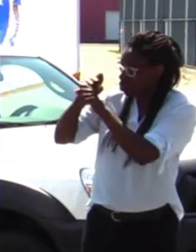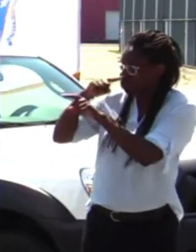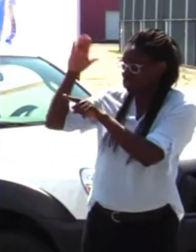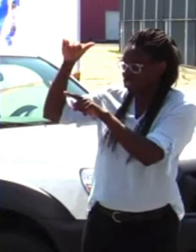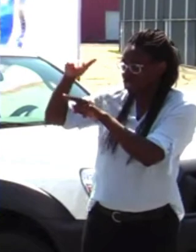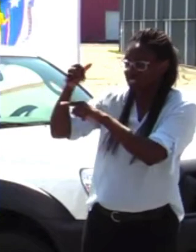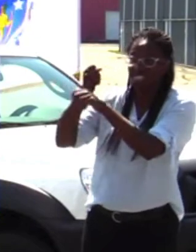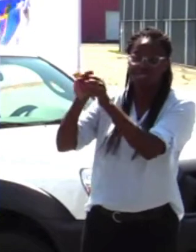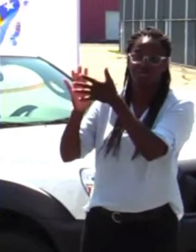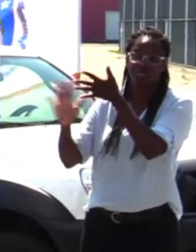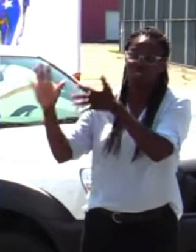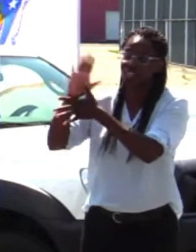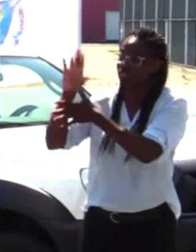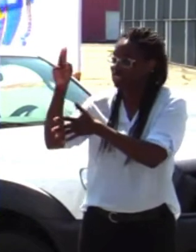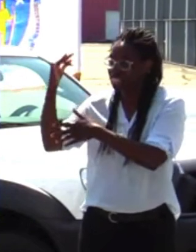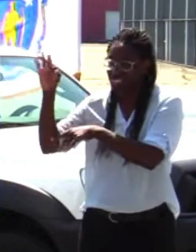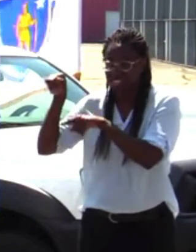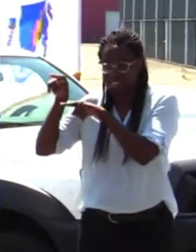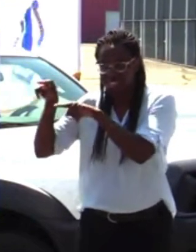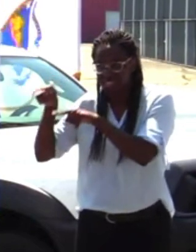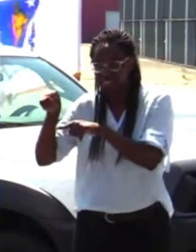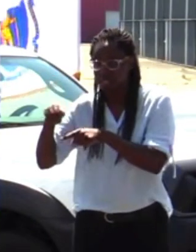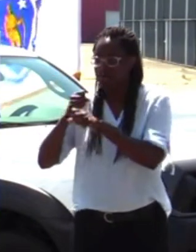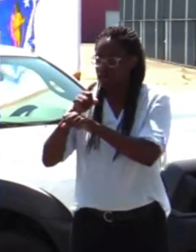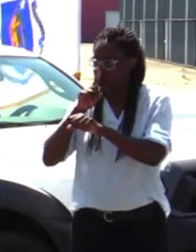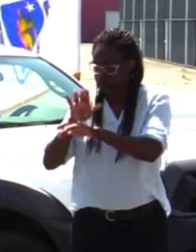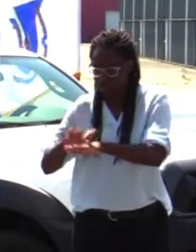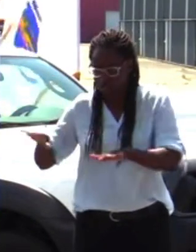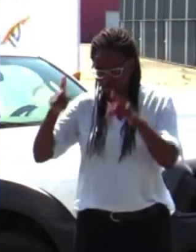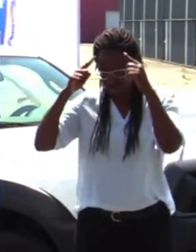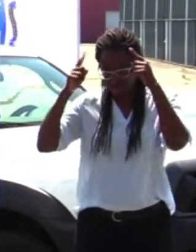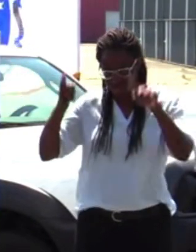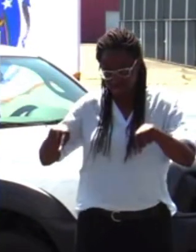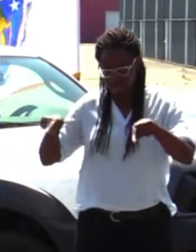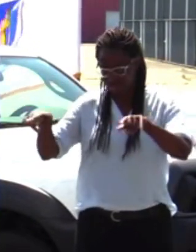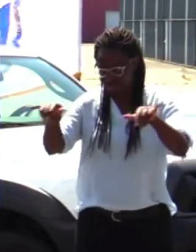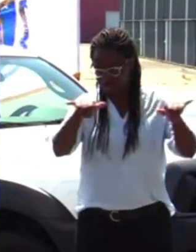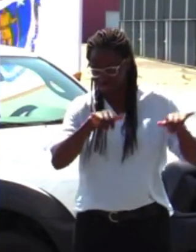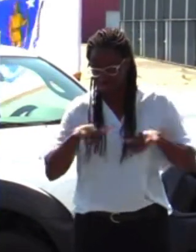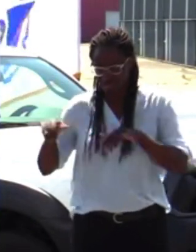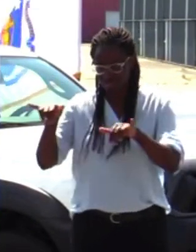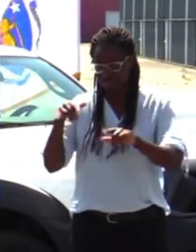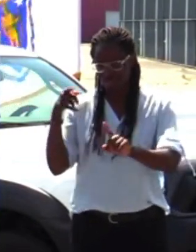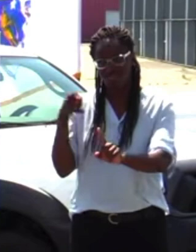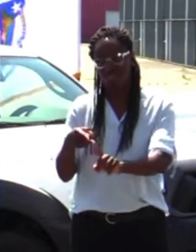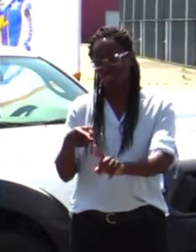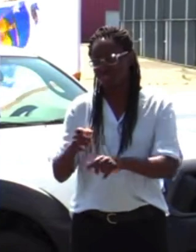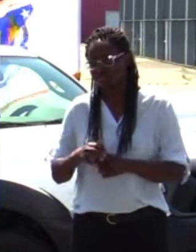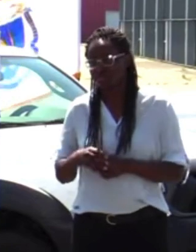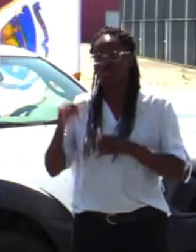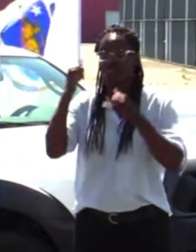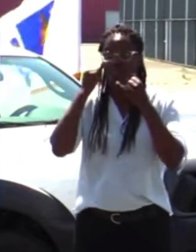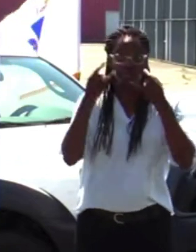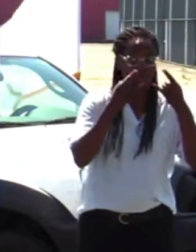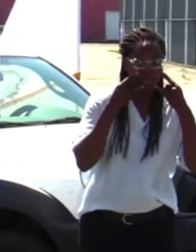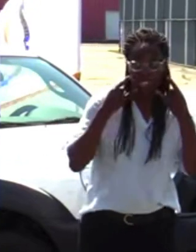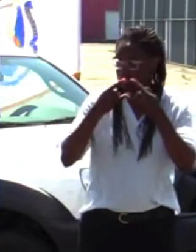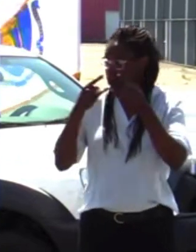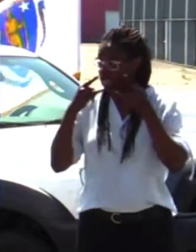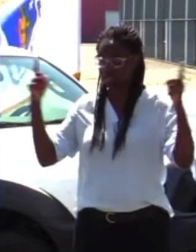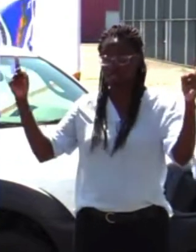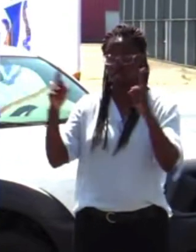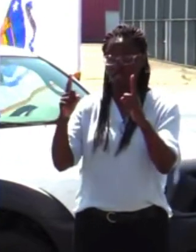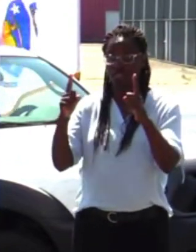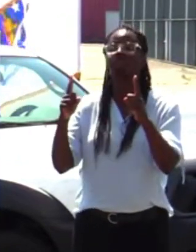most part agrees on in a world where many people don't agree on a lot of things is that if two people are wearing a mask, the likelihood of a transmission